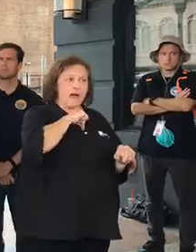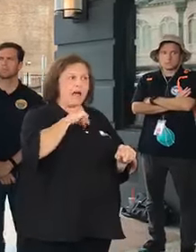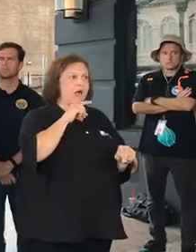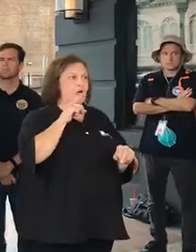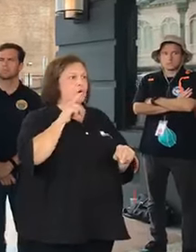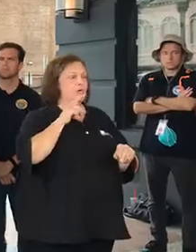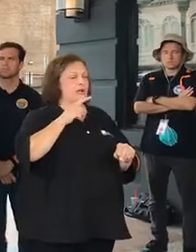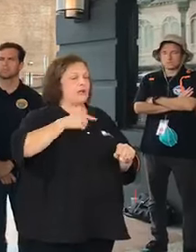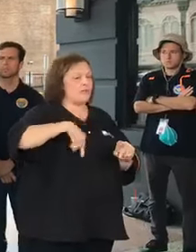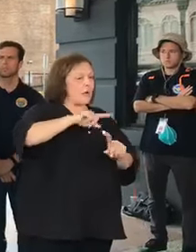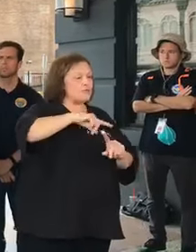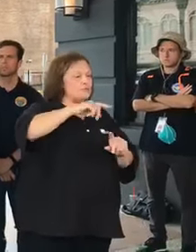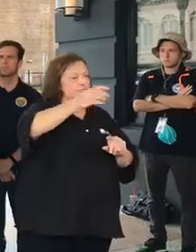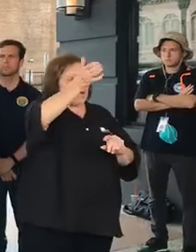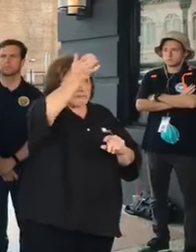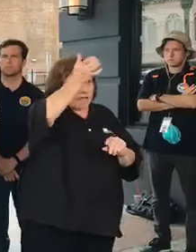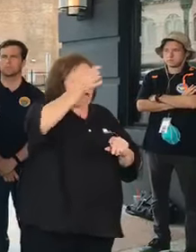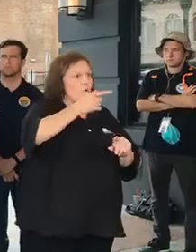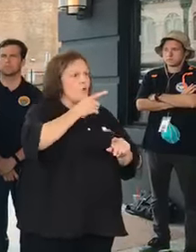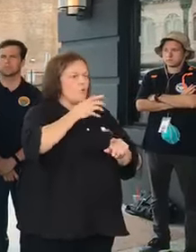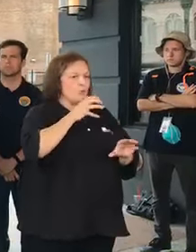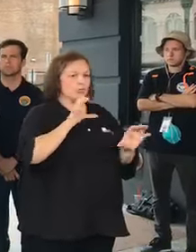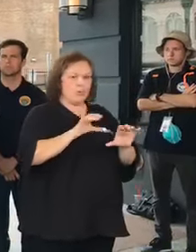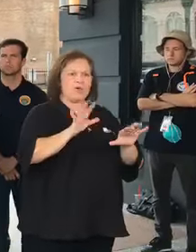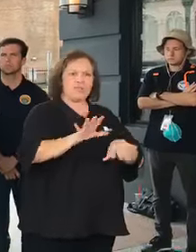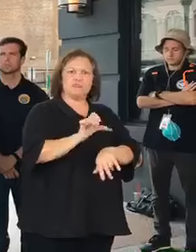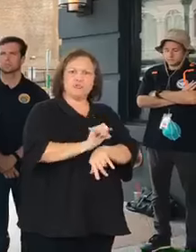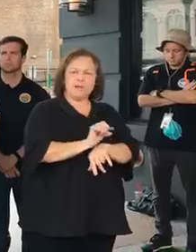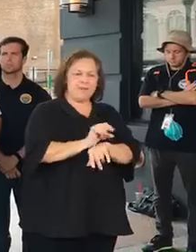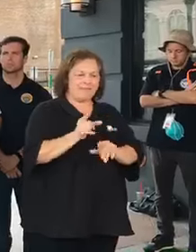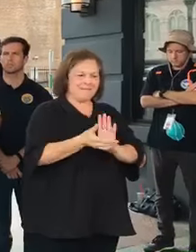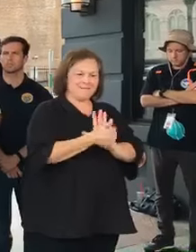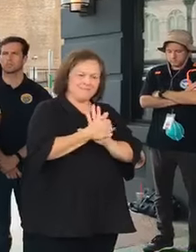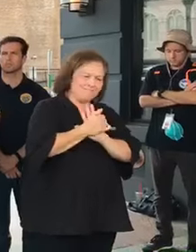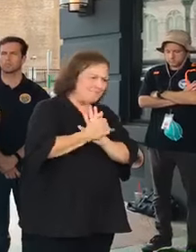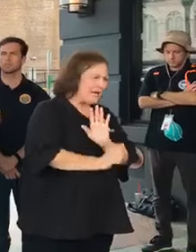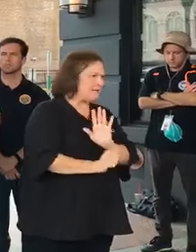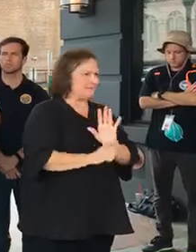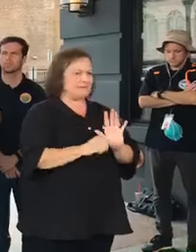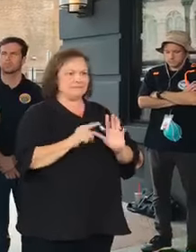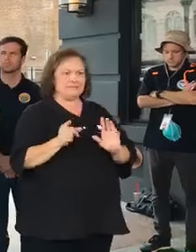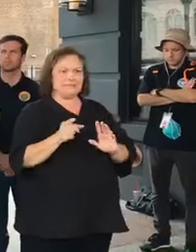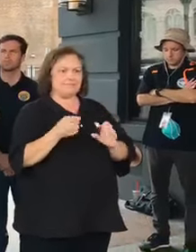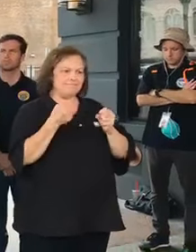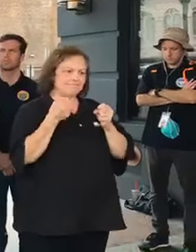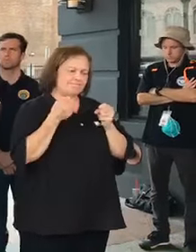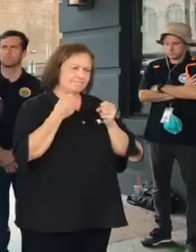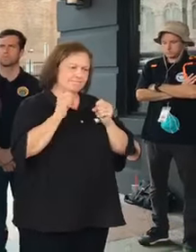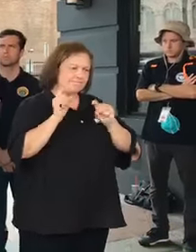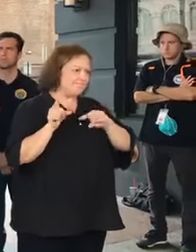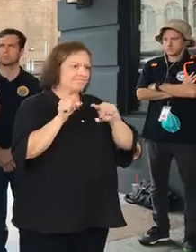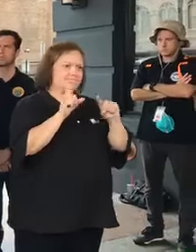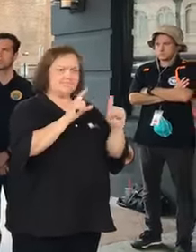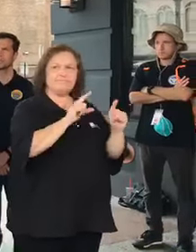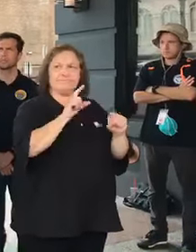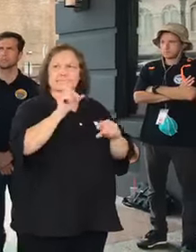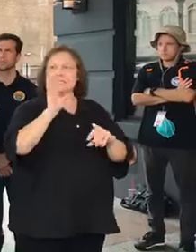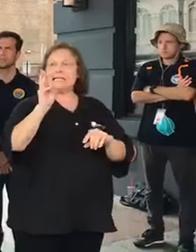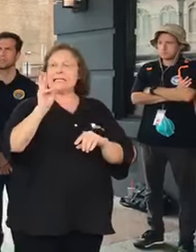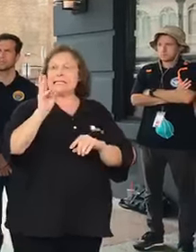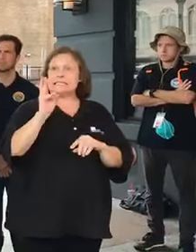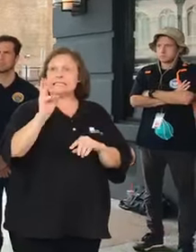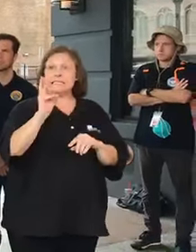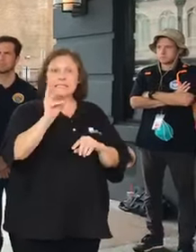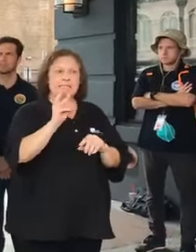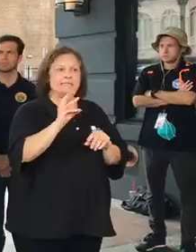men and women that are on the fire department who do this. Their expertise, they've been to 5 deployments, 6,